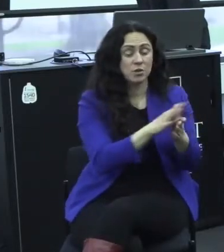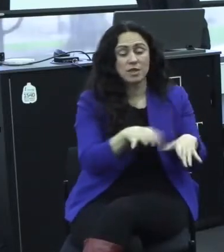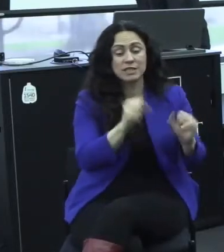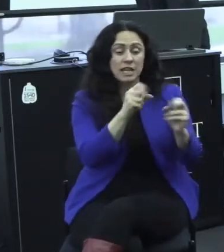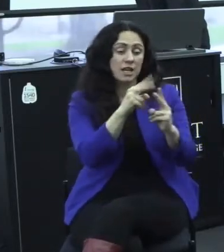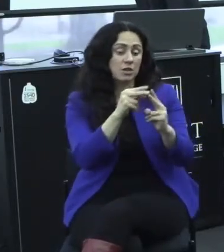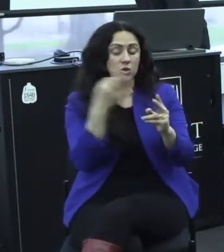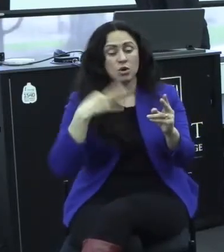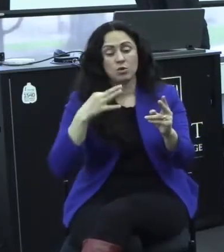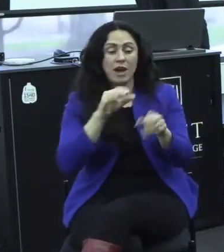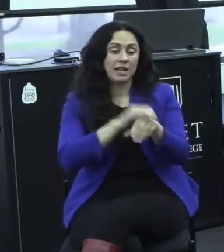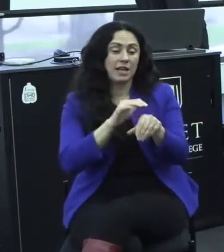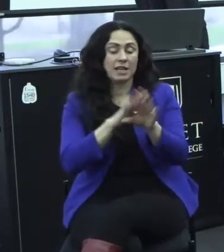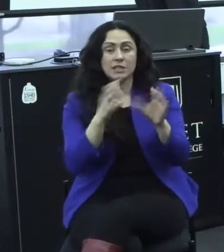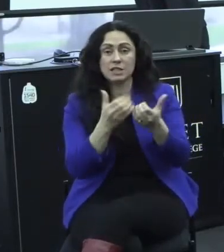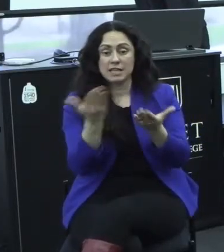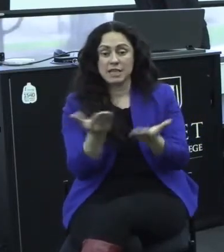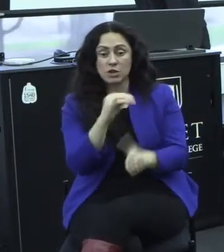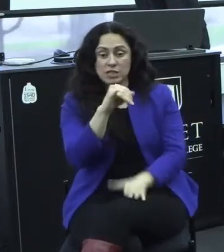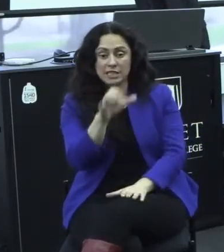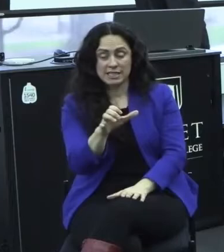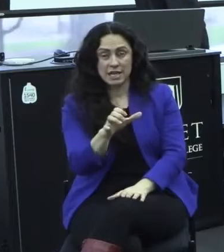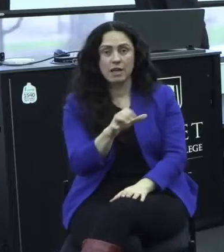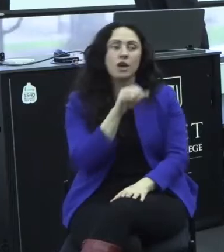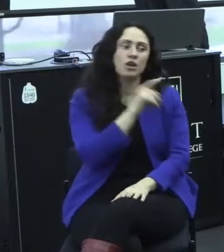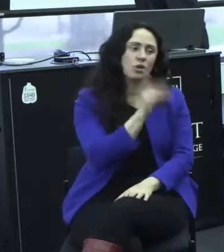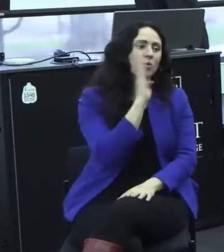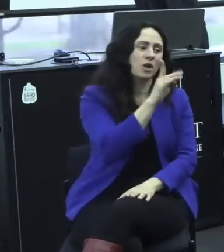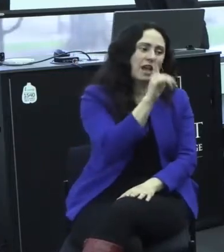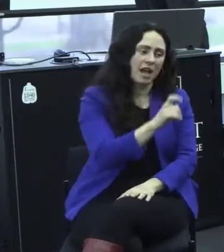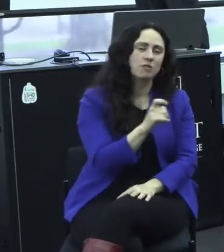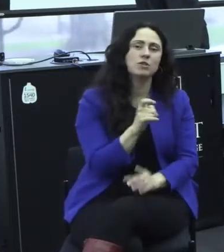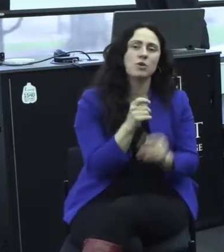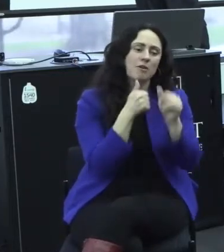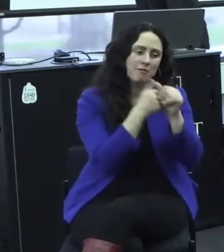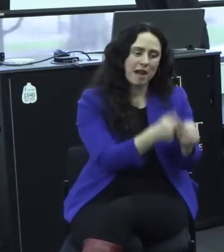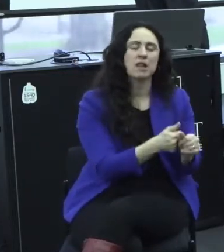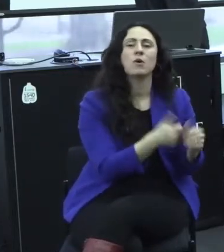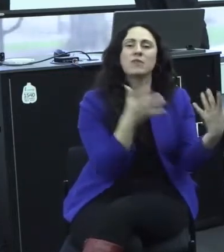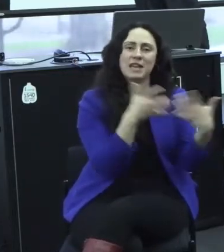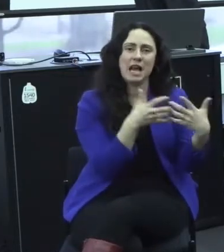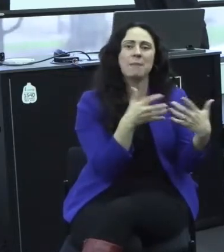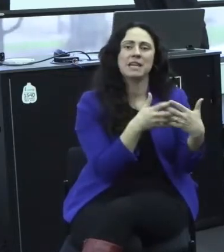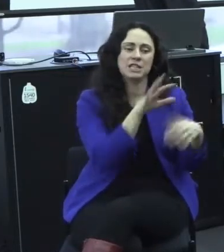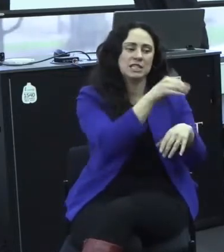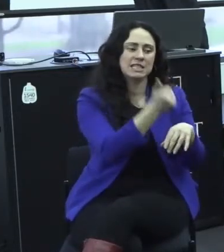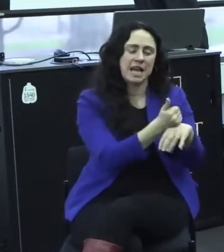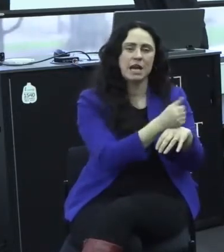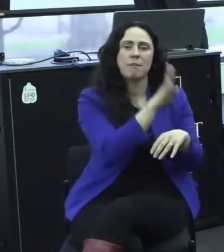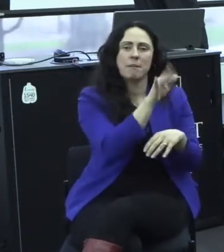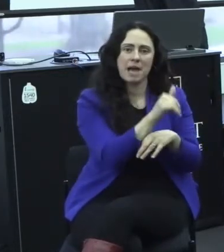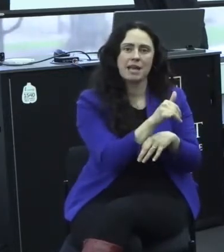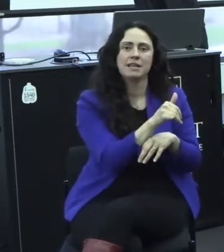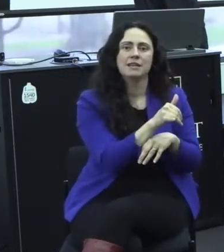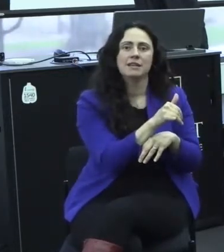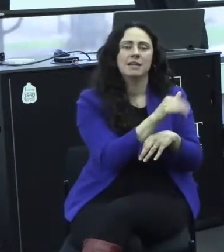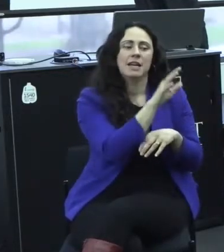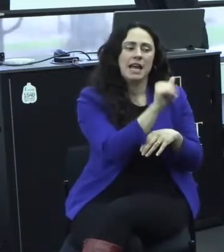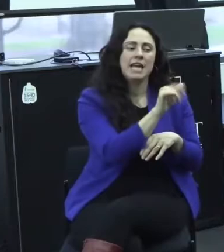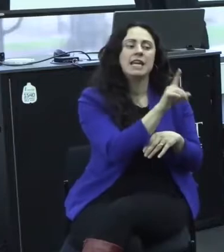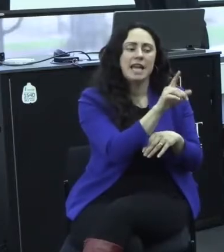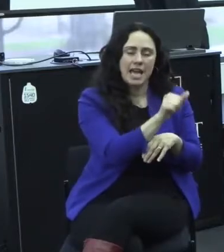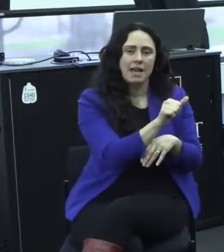dual credit English class, you actually will have to go by the accommodations set up by